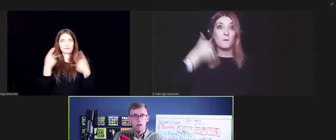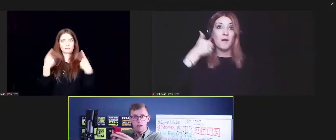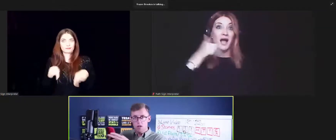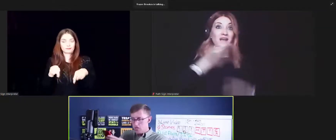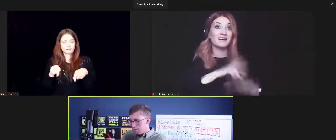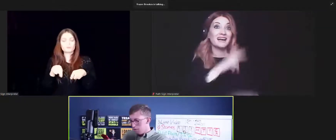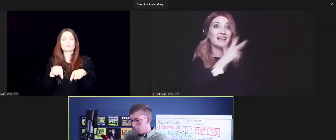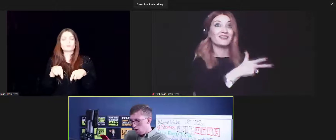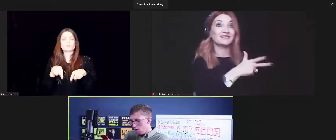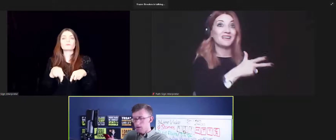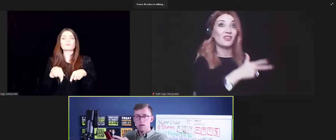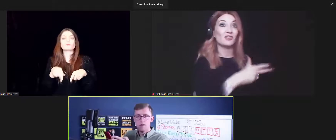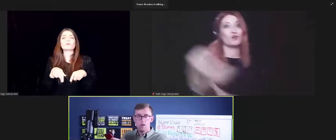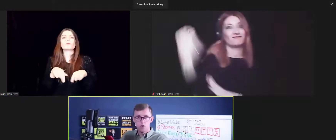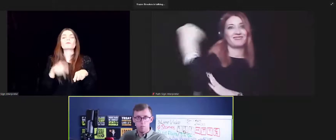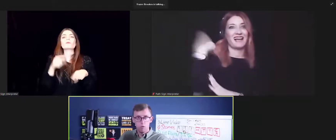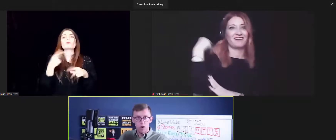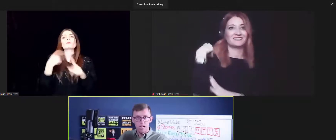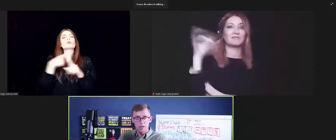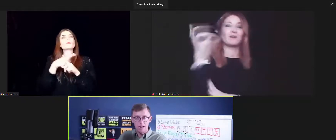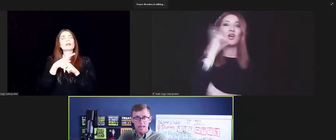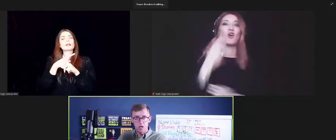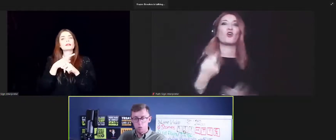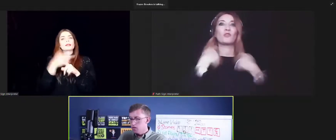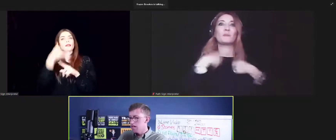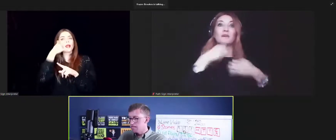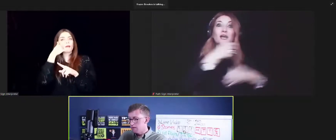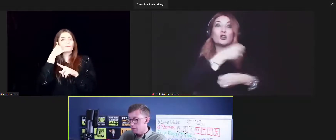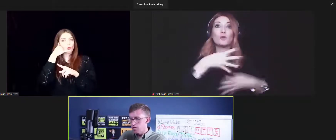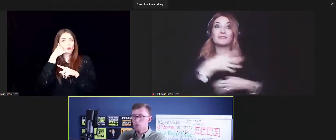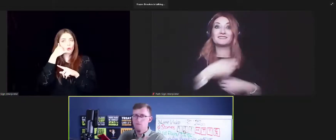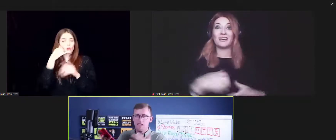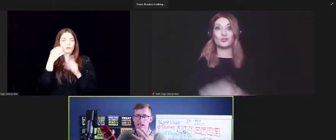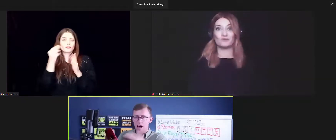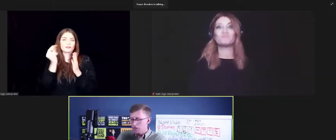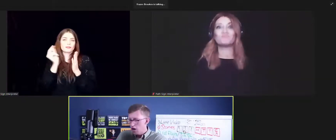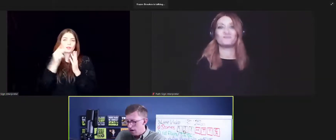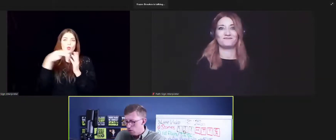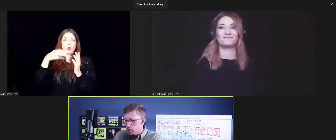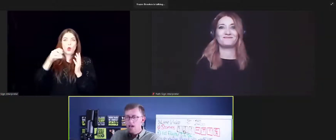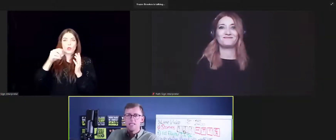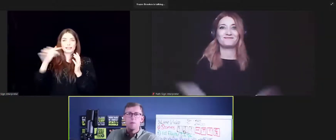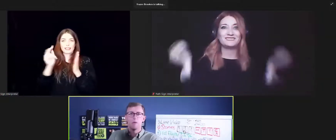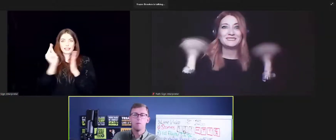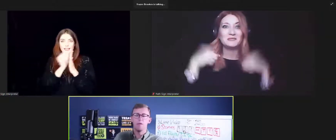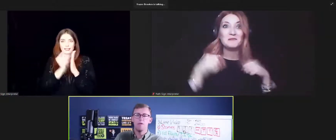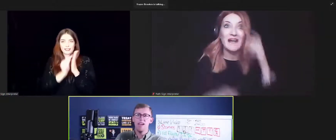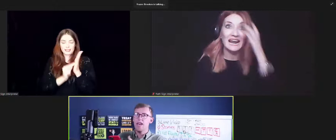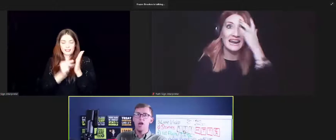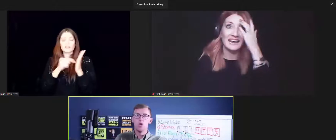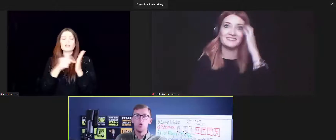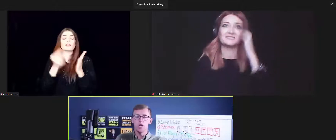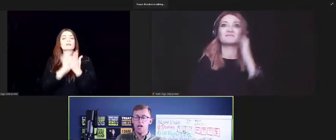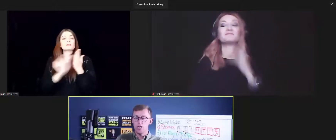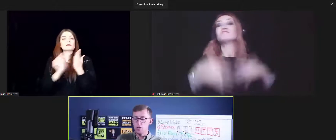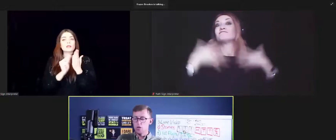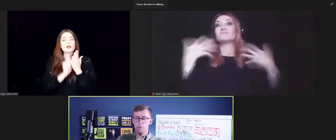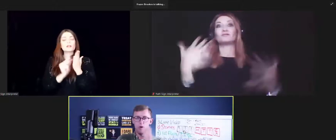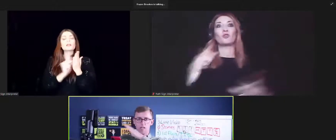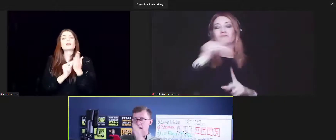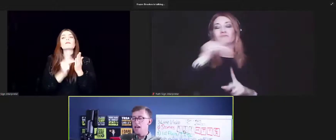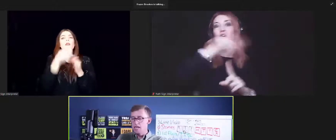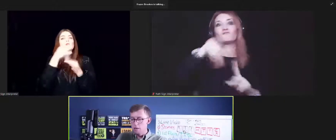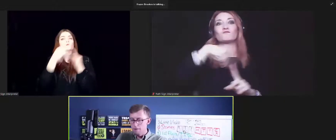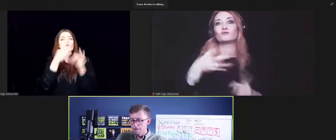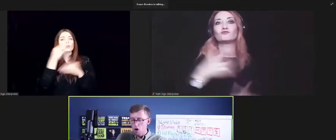phone. Tip number 1, drink 3 liters of water. Tip number 2, eat avocados. Tip number 3, use the